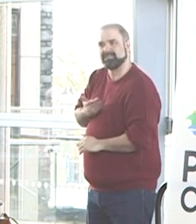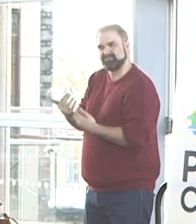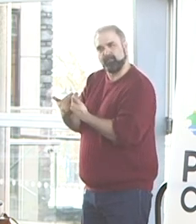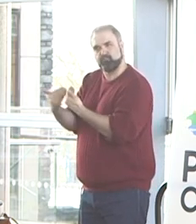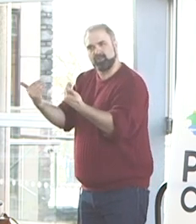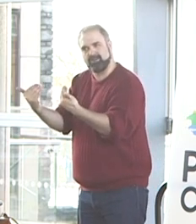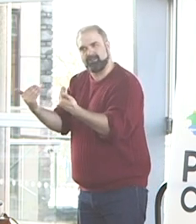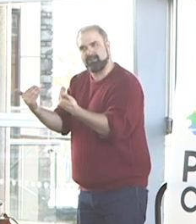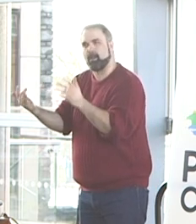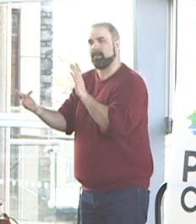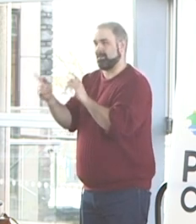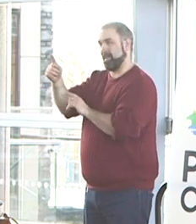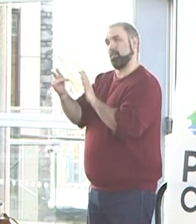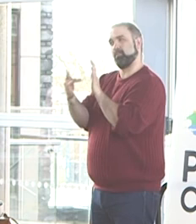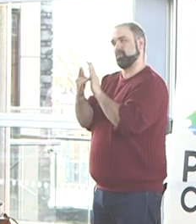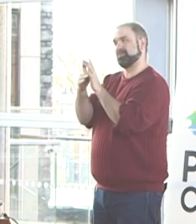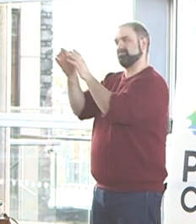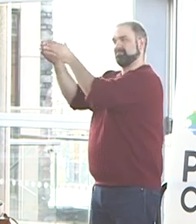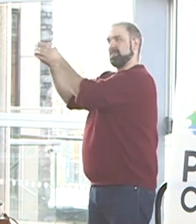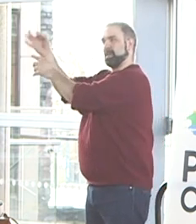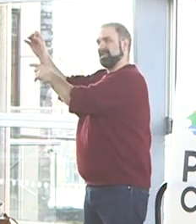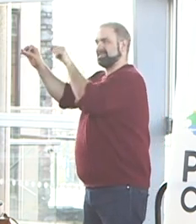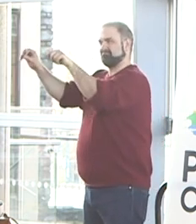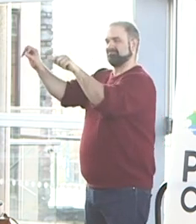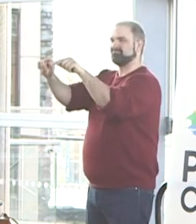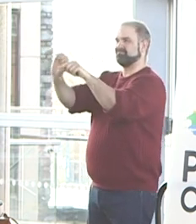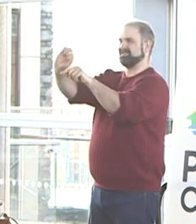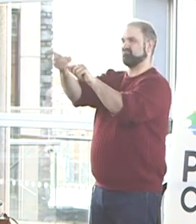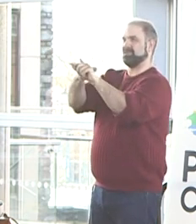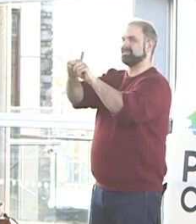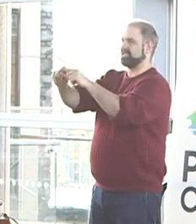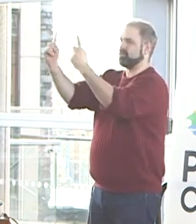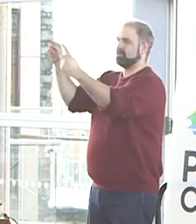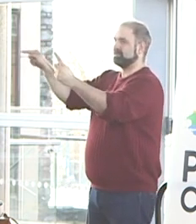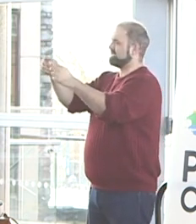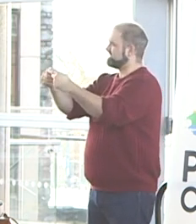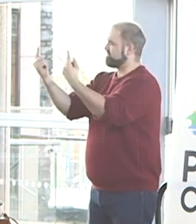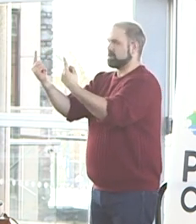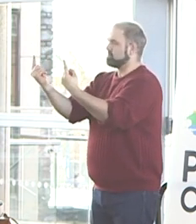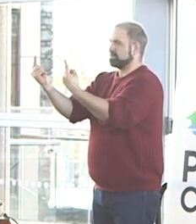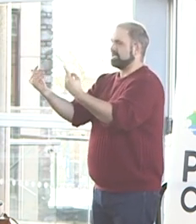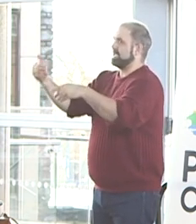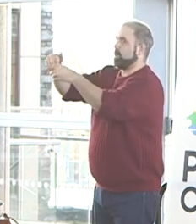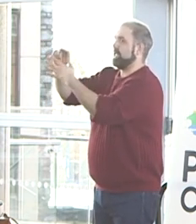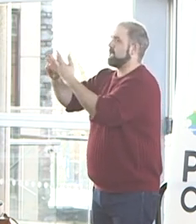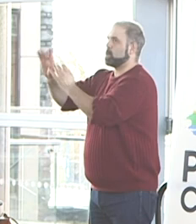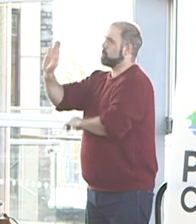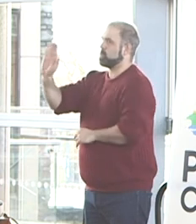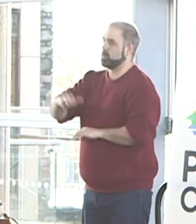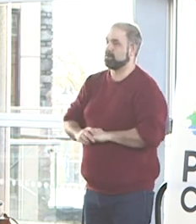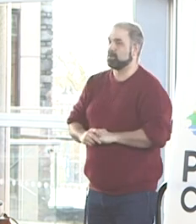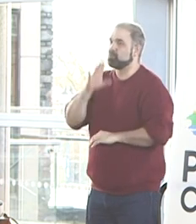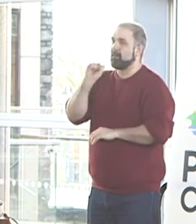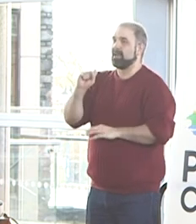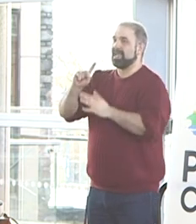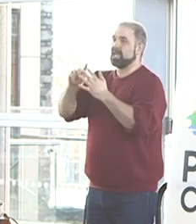community. There are far more signatories. It's a different thing. It's not part of the EU. If you're a member of the